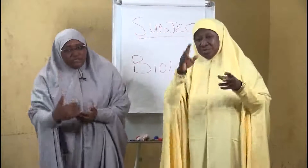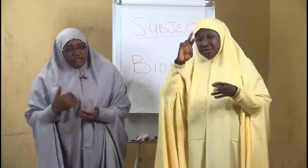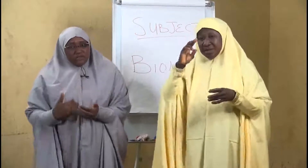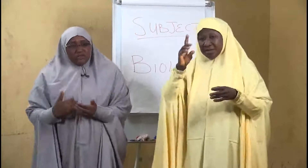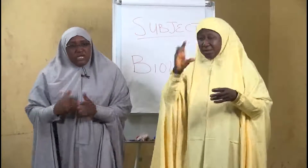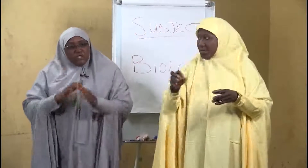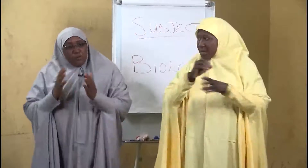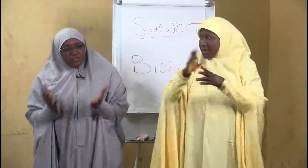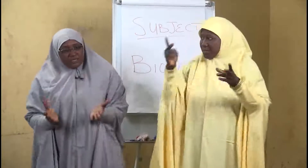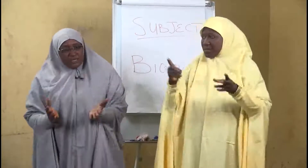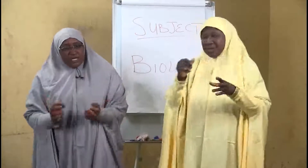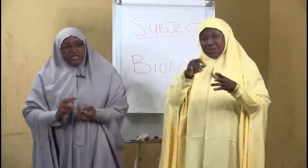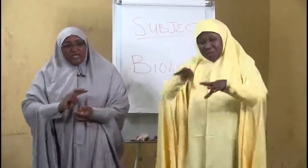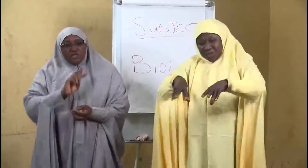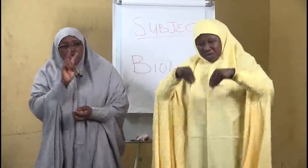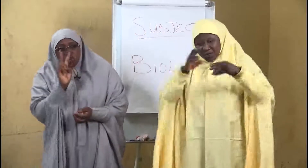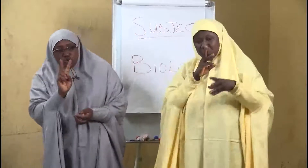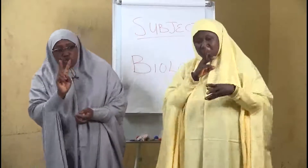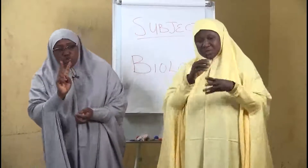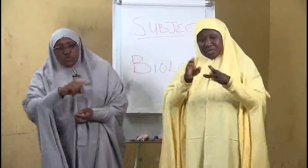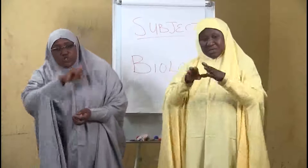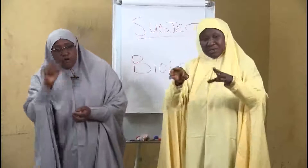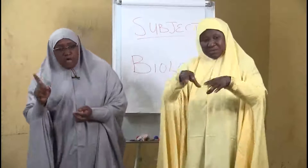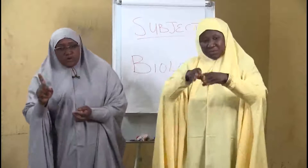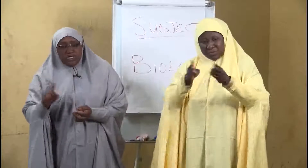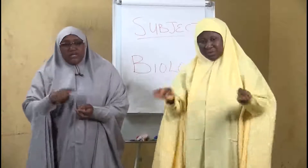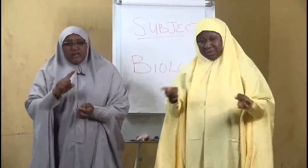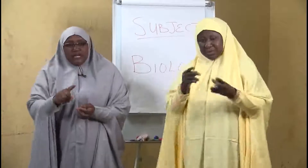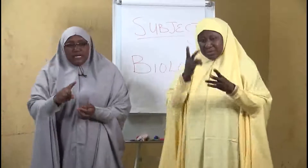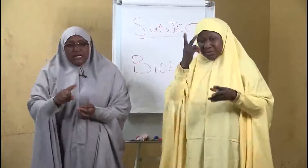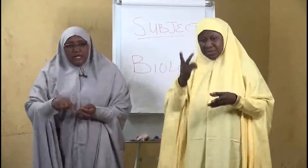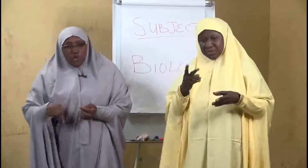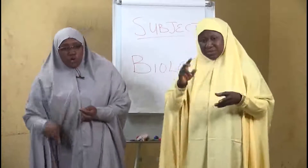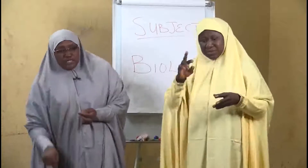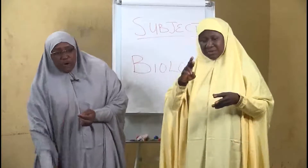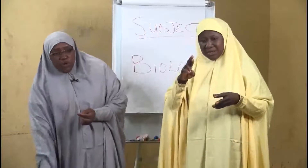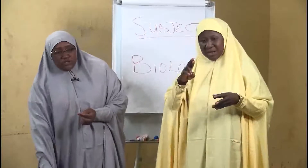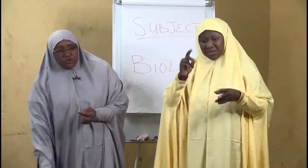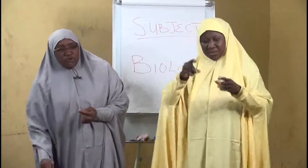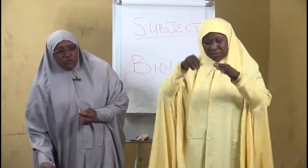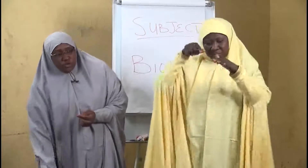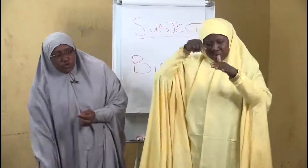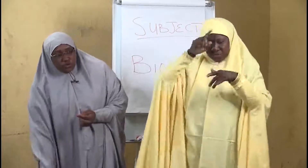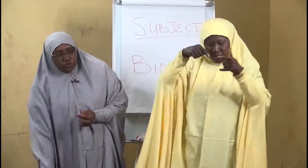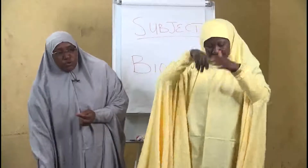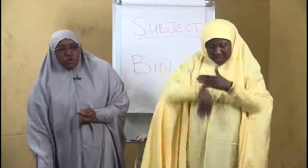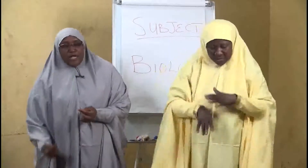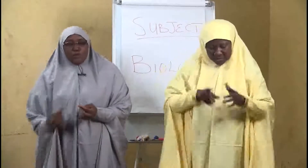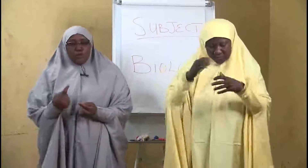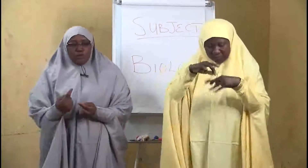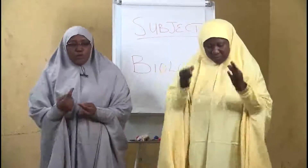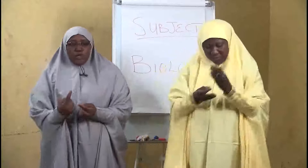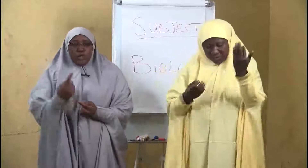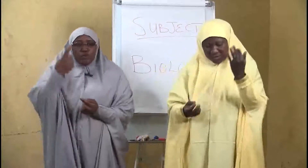becomes softened, it bursts, then those two structures come out. The radicle goes downward to form the root, while